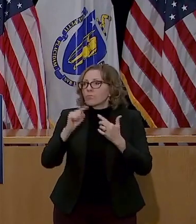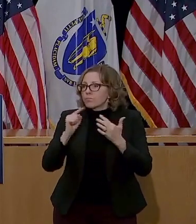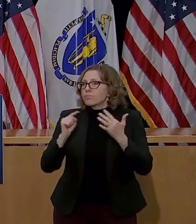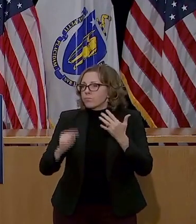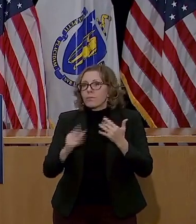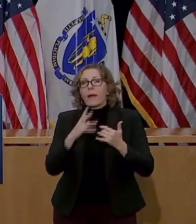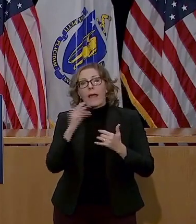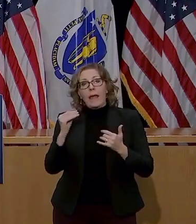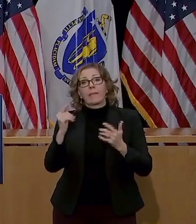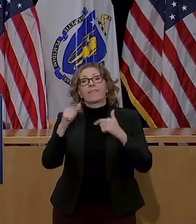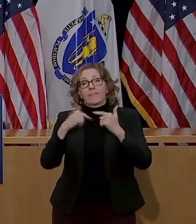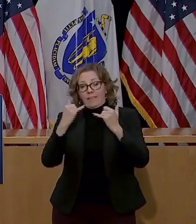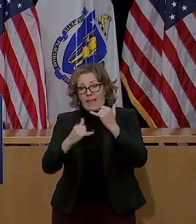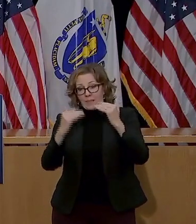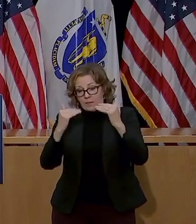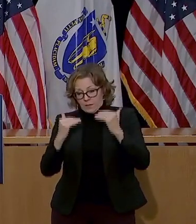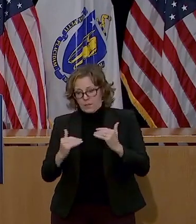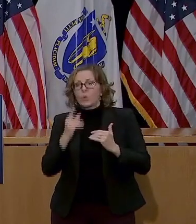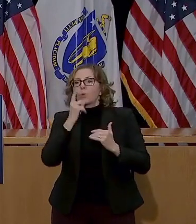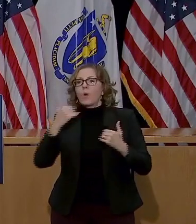1 comorbidity.